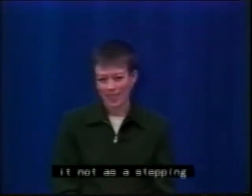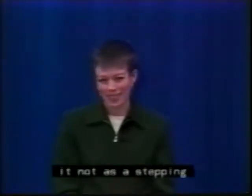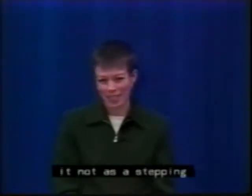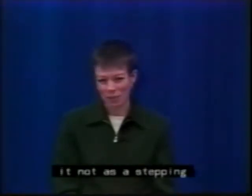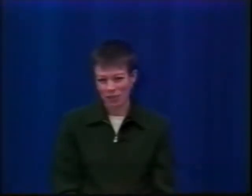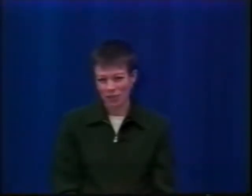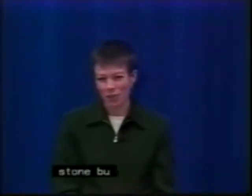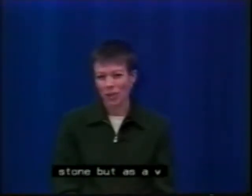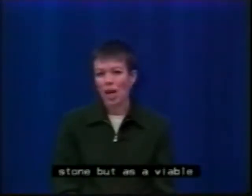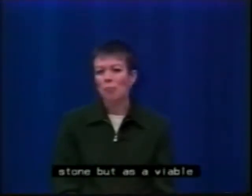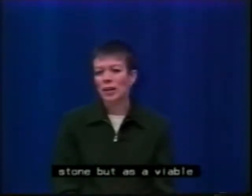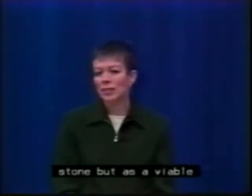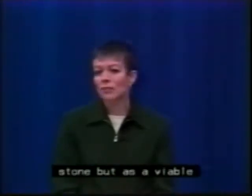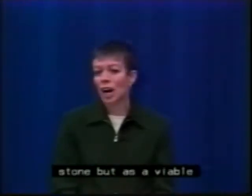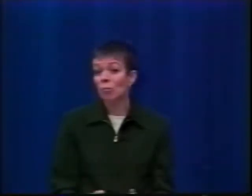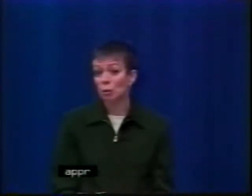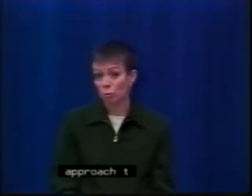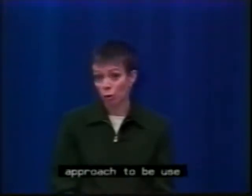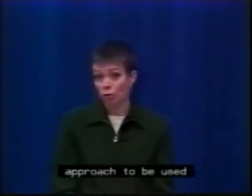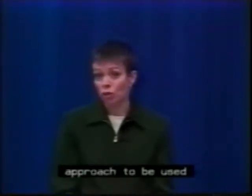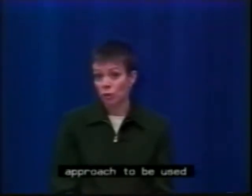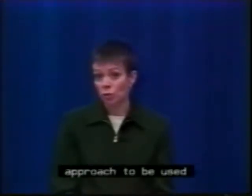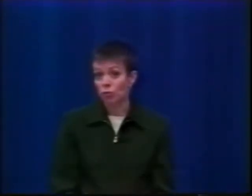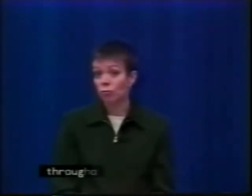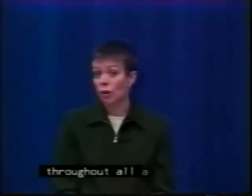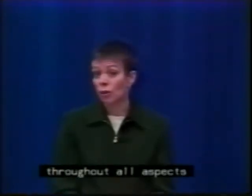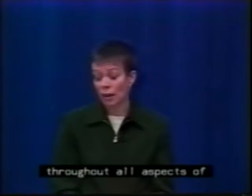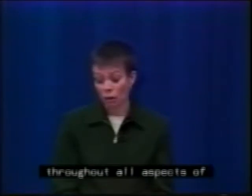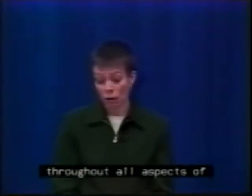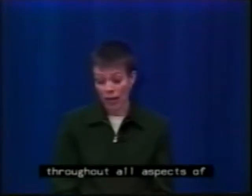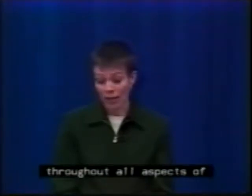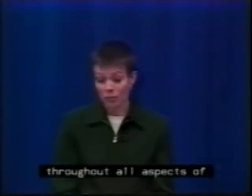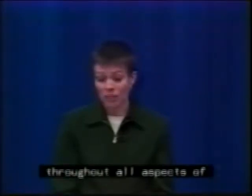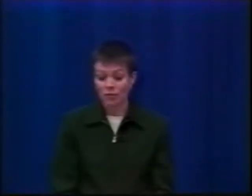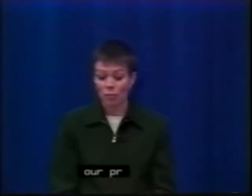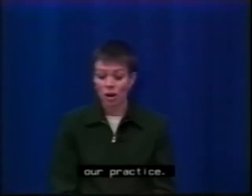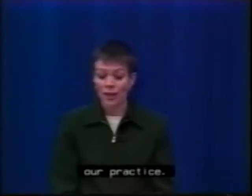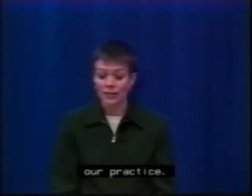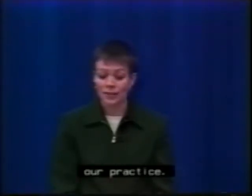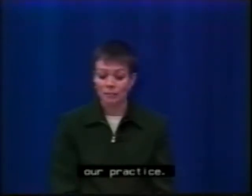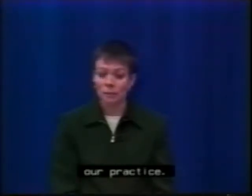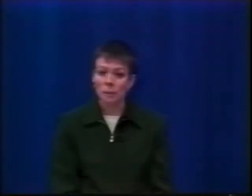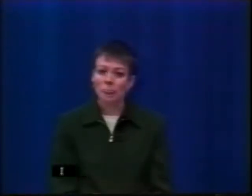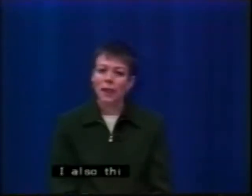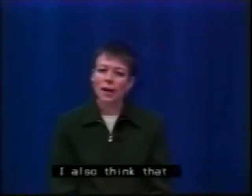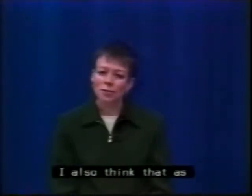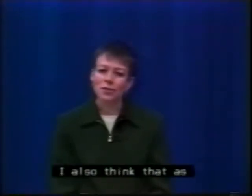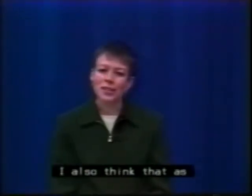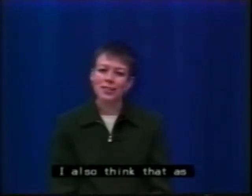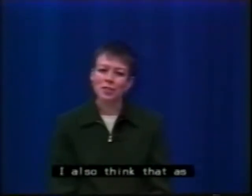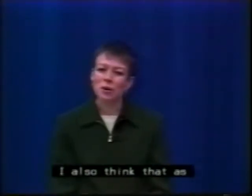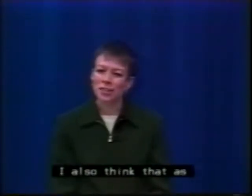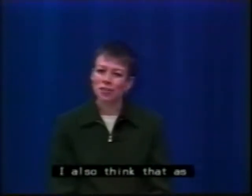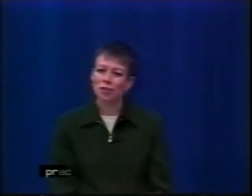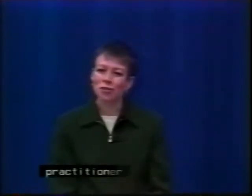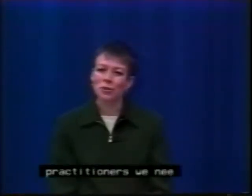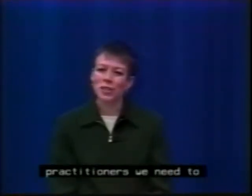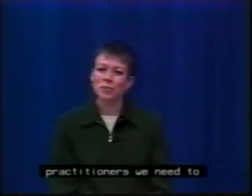a stepping stone, but as a viable approach to be used throughout all aspects of our practice. I also think that as practitioners, we need to be